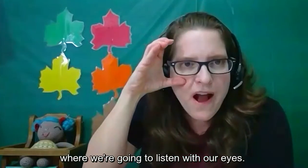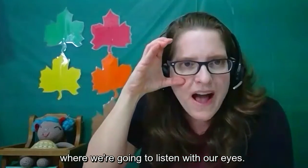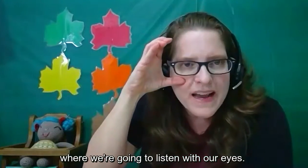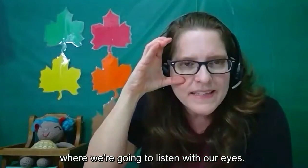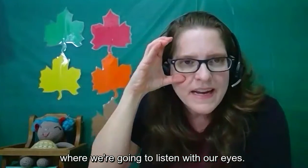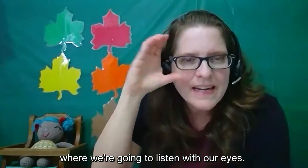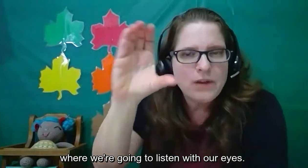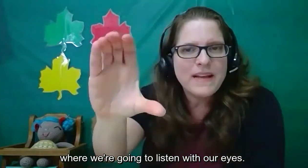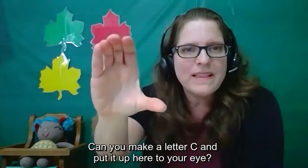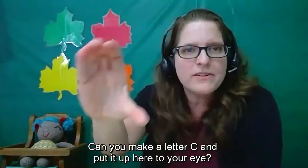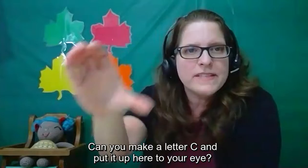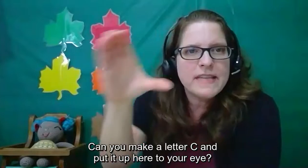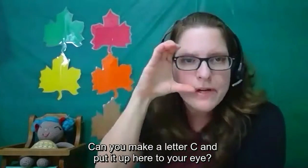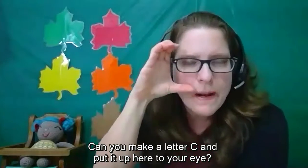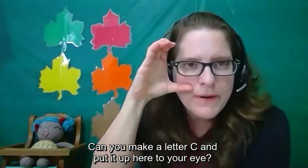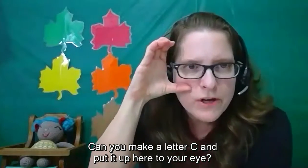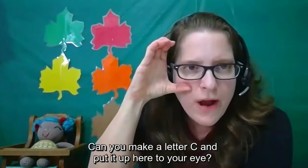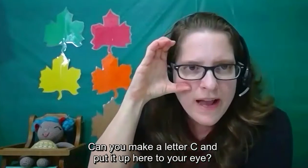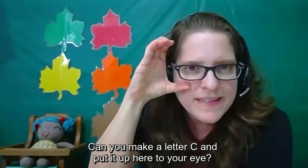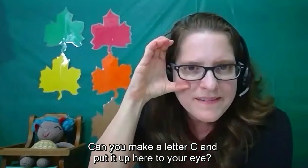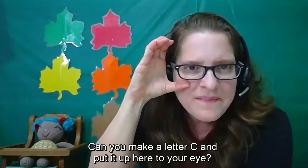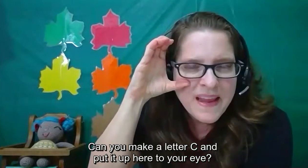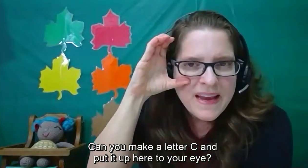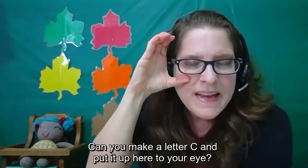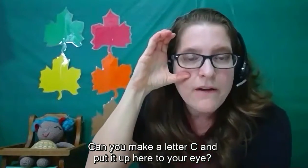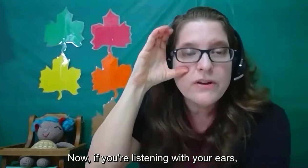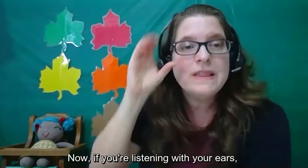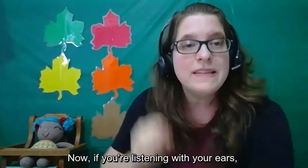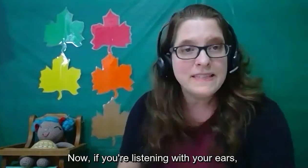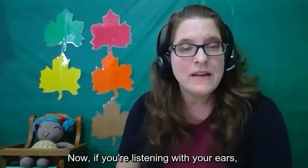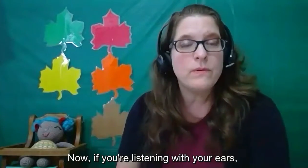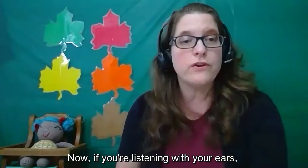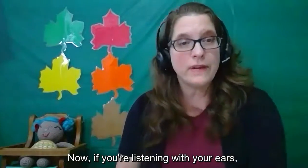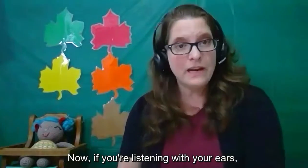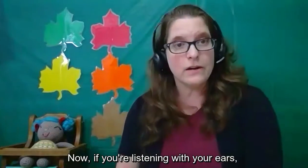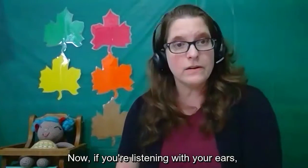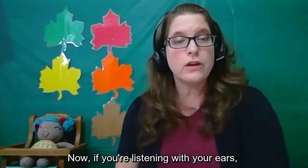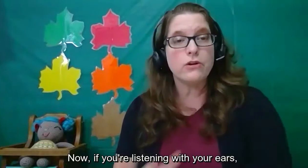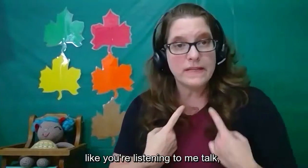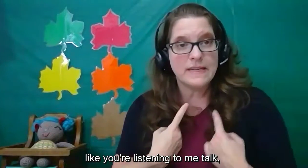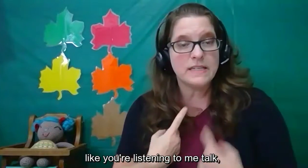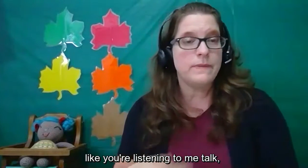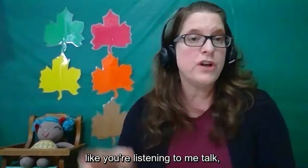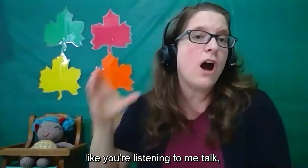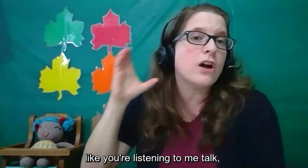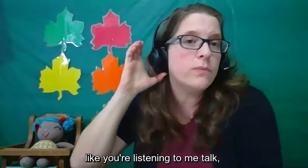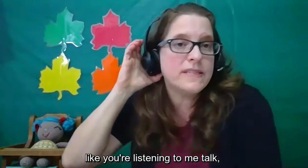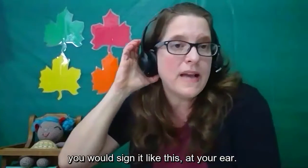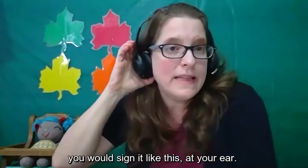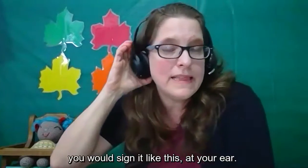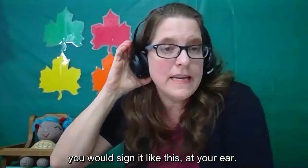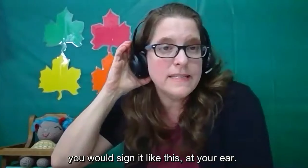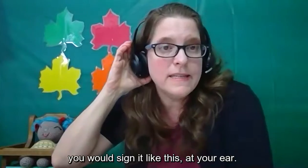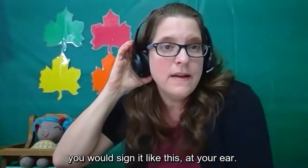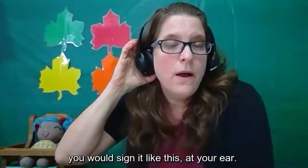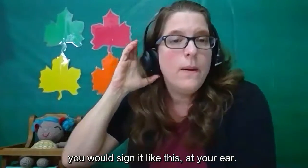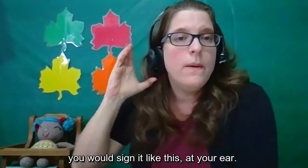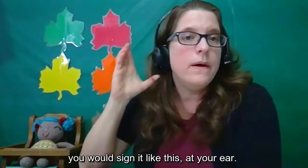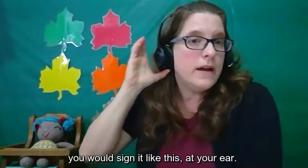our eyes. Can you make a letter C and put it up here to your eye? Now, if you're listening with your ears, like you're listening to me talk, you would sign it like this at